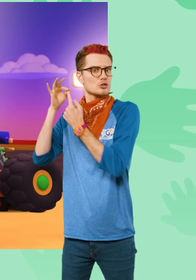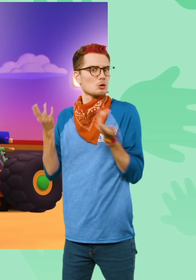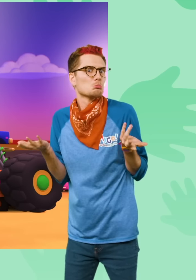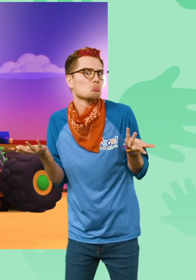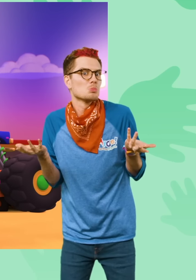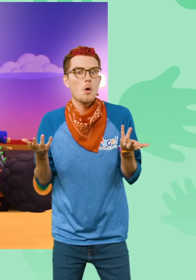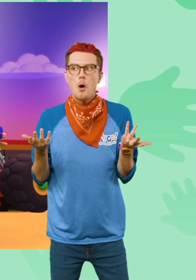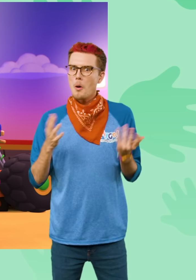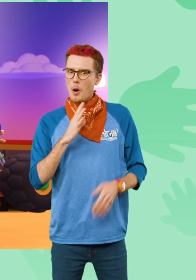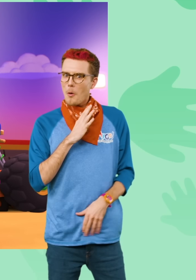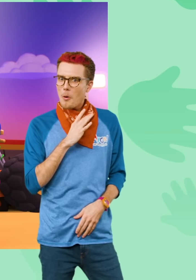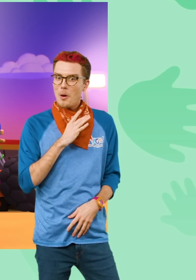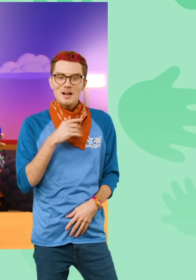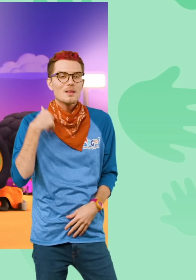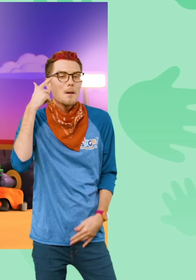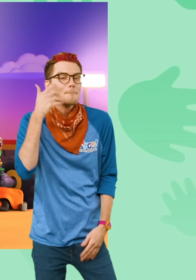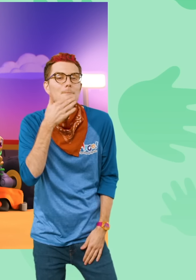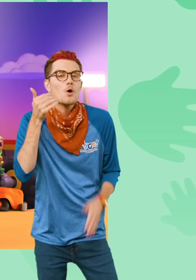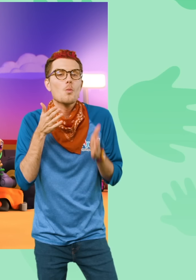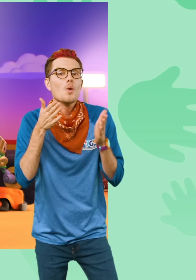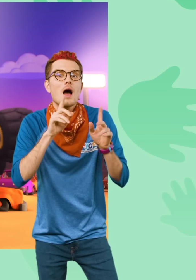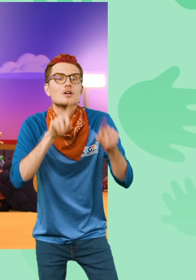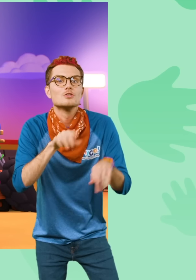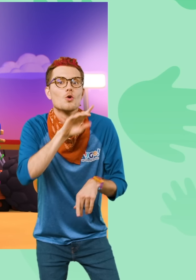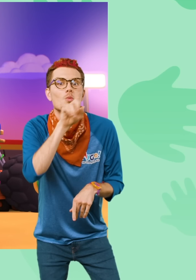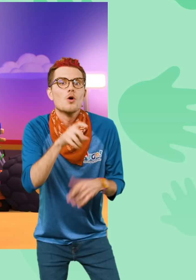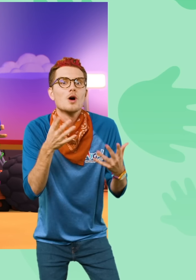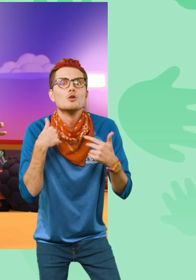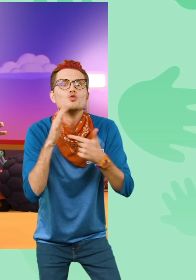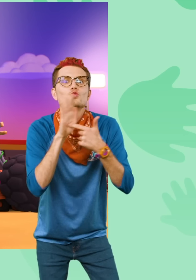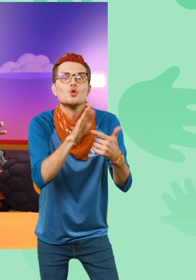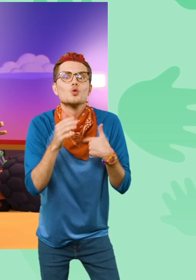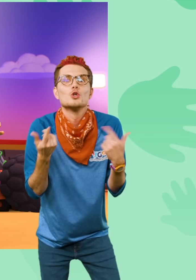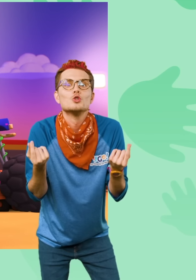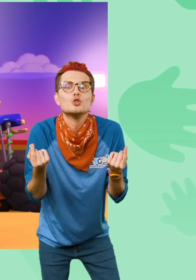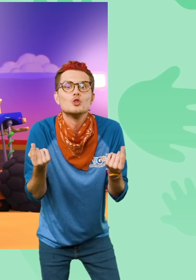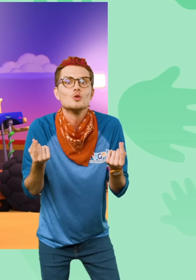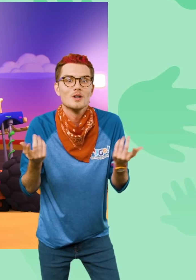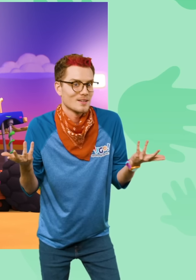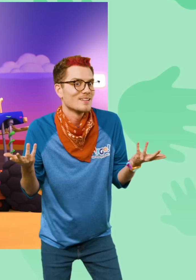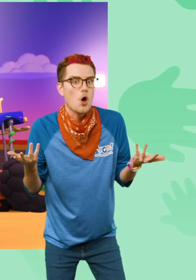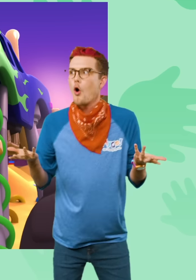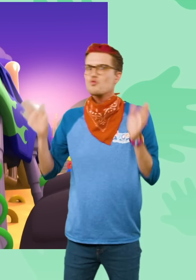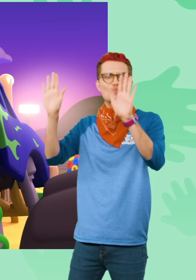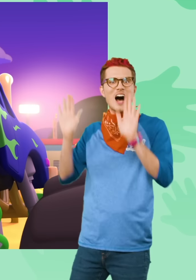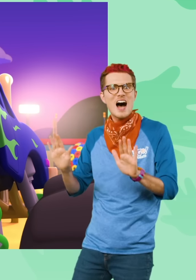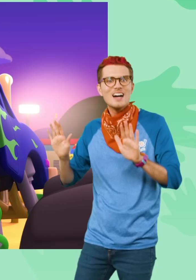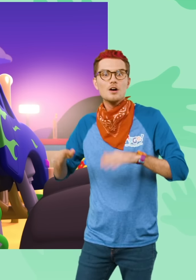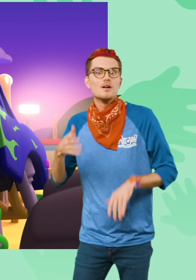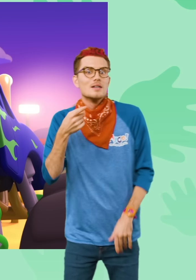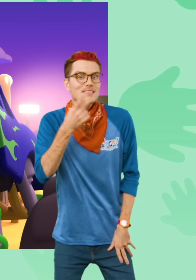special. Cool. Well, I think the best way to answer your question is to show you what I do. Great! You